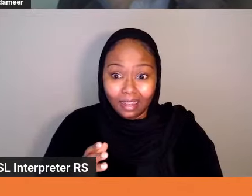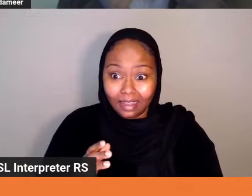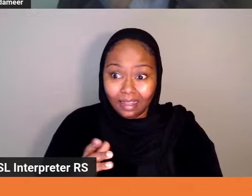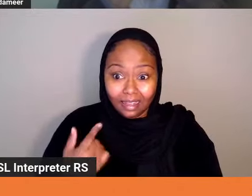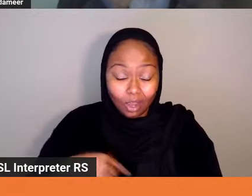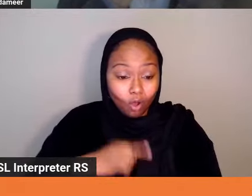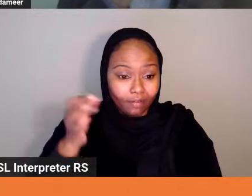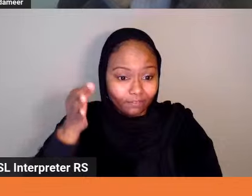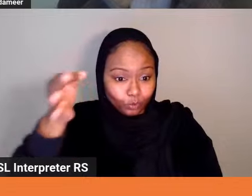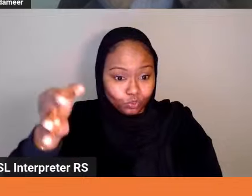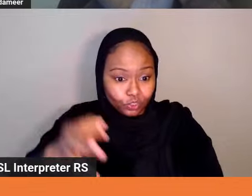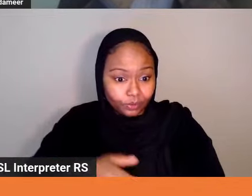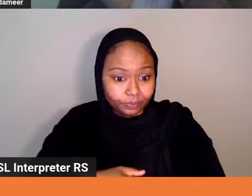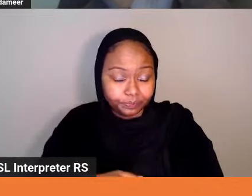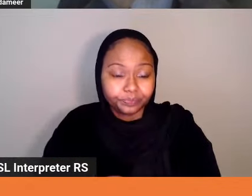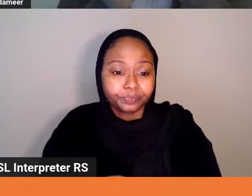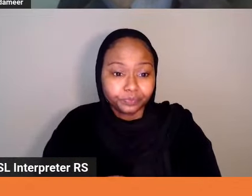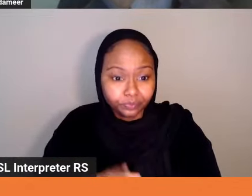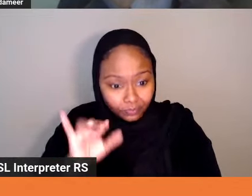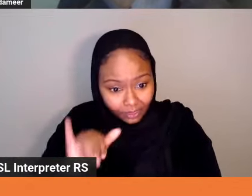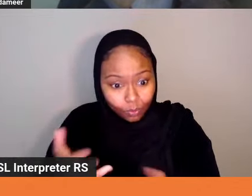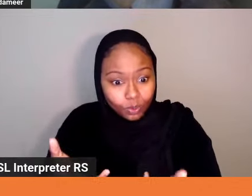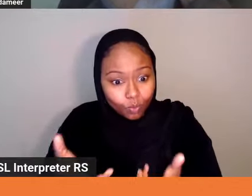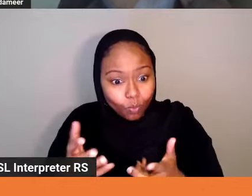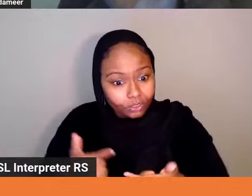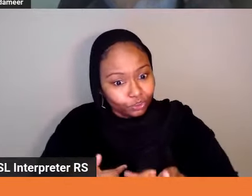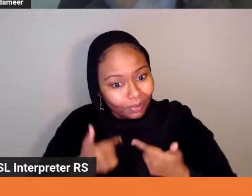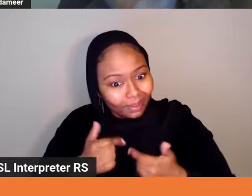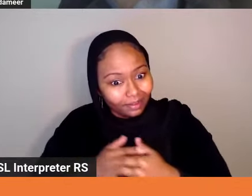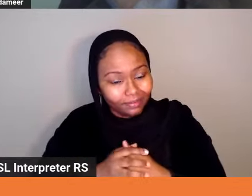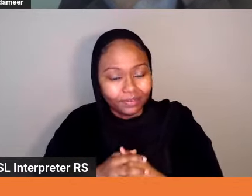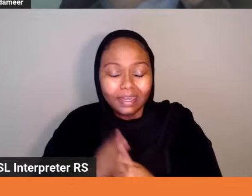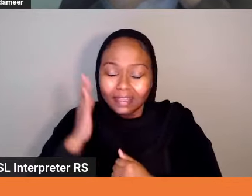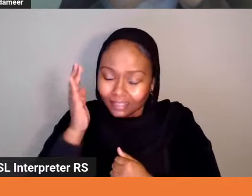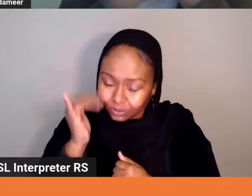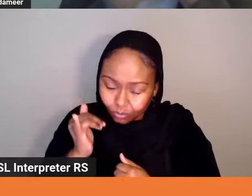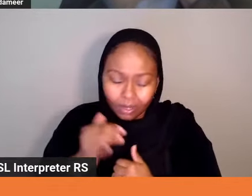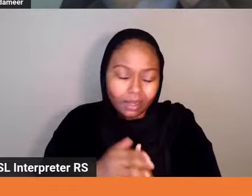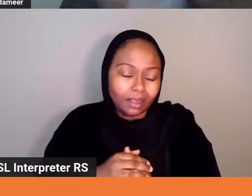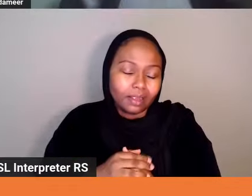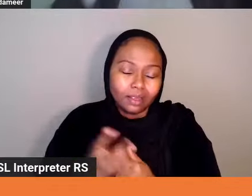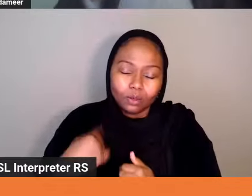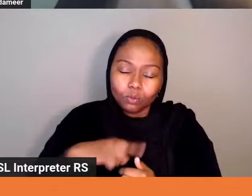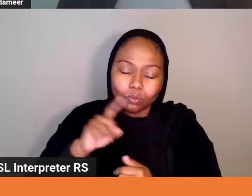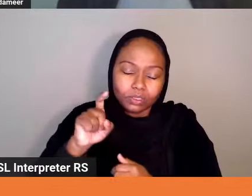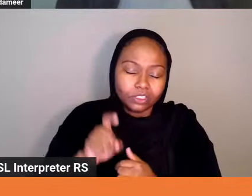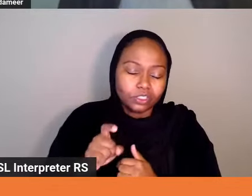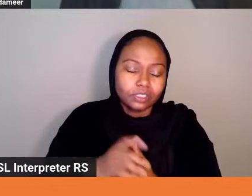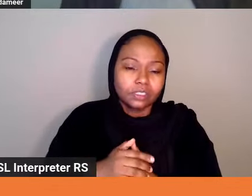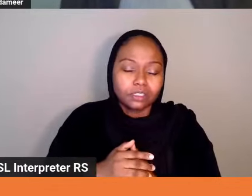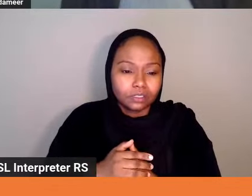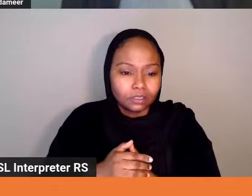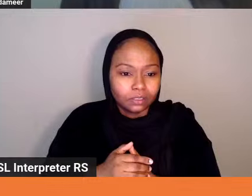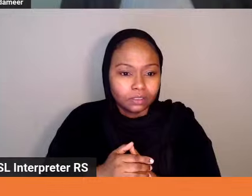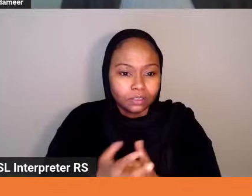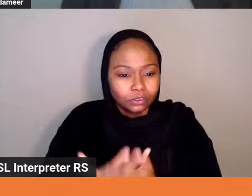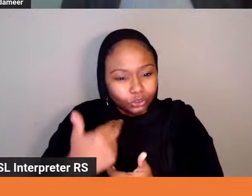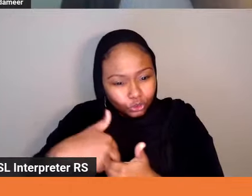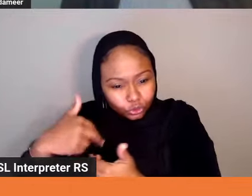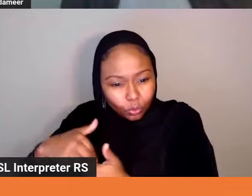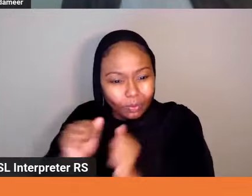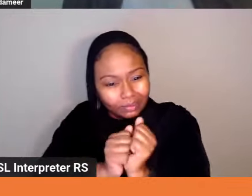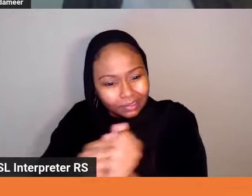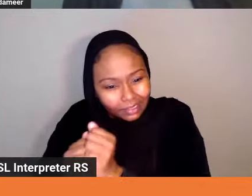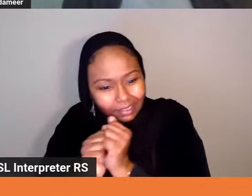future that we want to live in. And this is why we should joint efforts and think